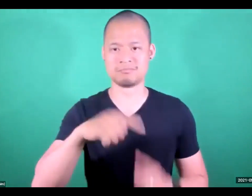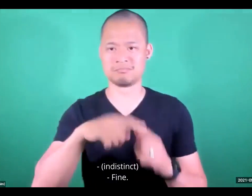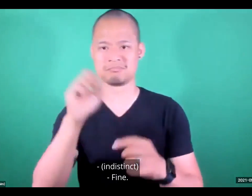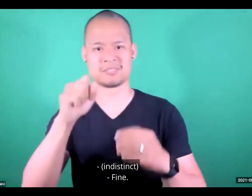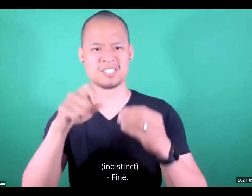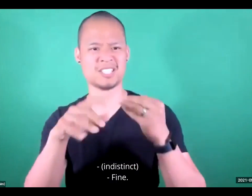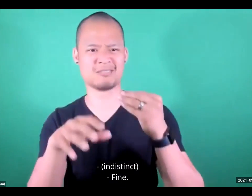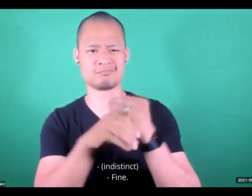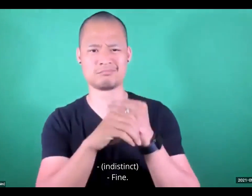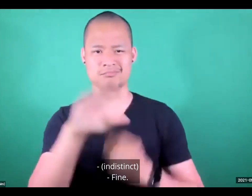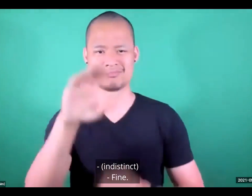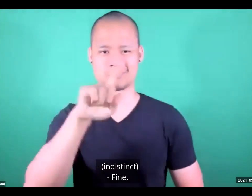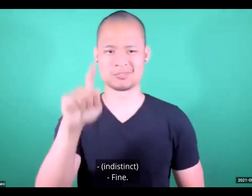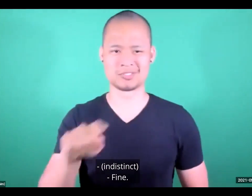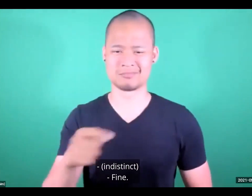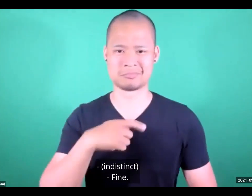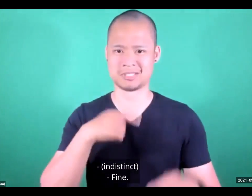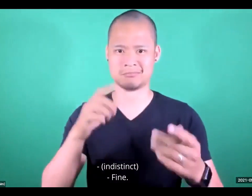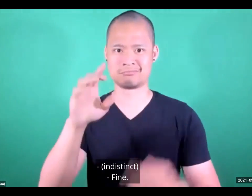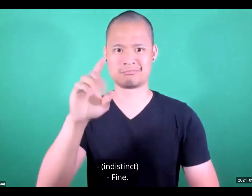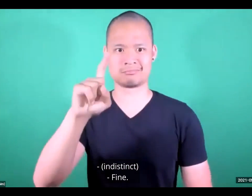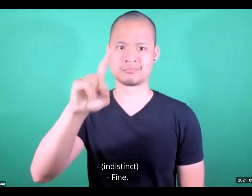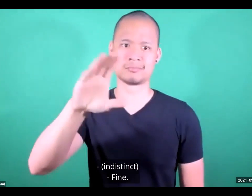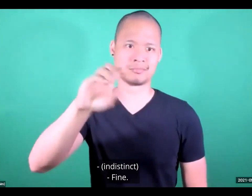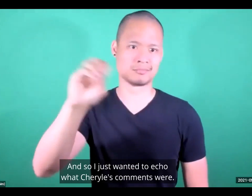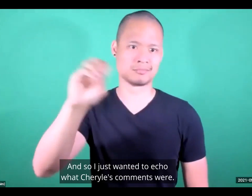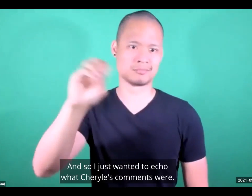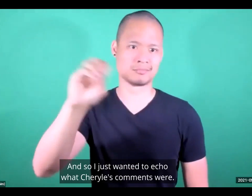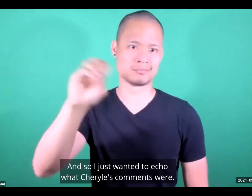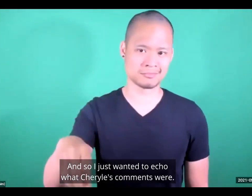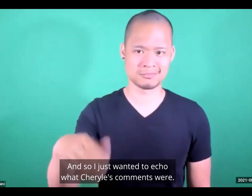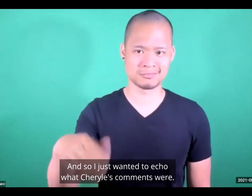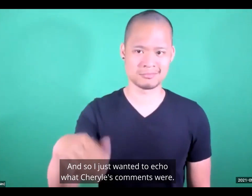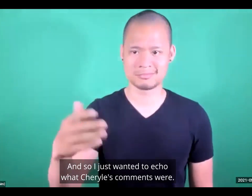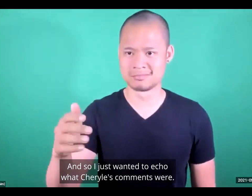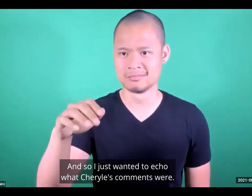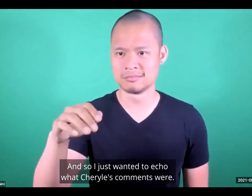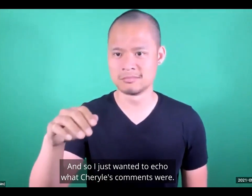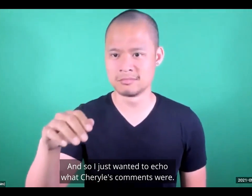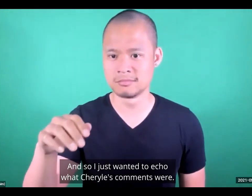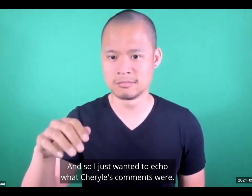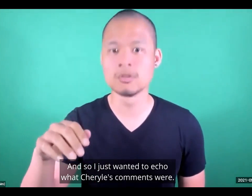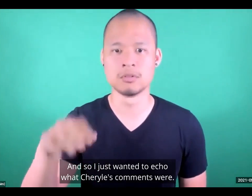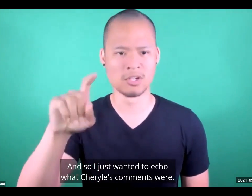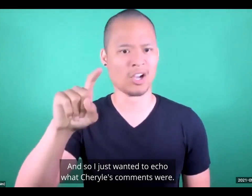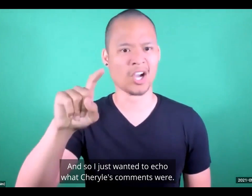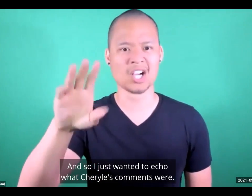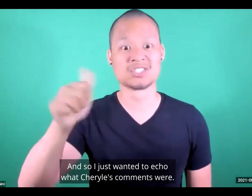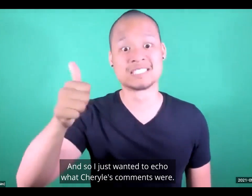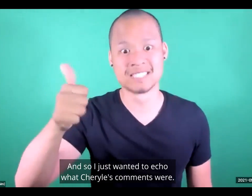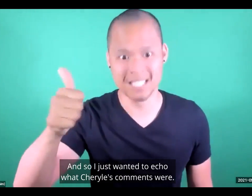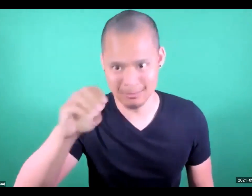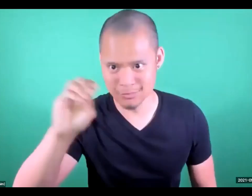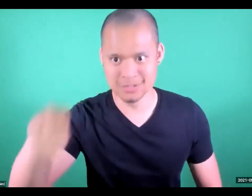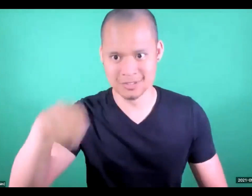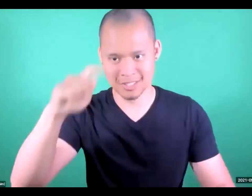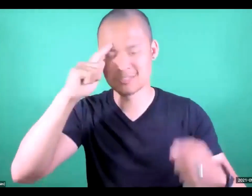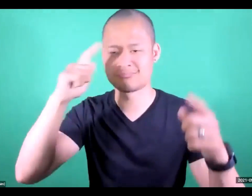Am I doing it or you? I am. And so I just wanted to echo what Cheryle's comments were.